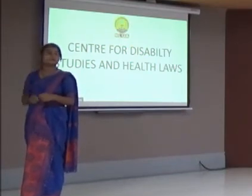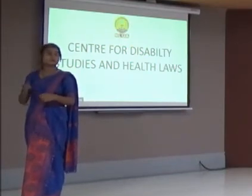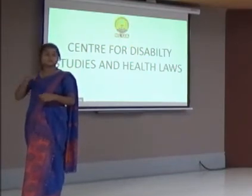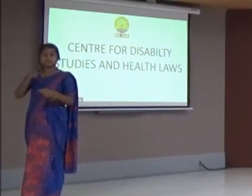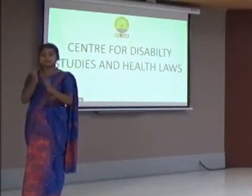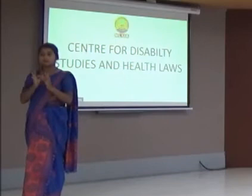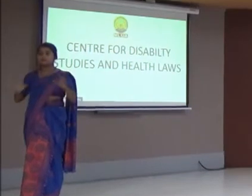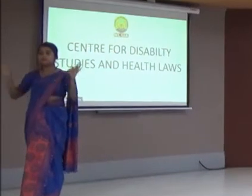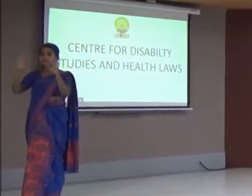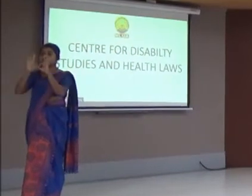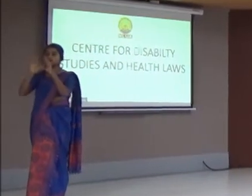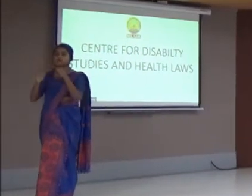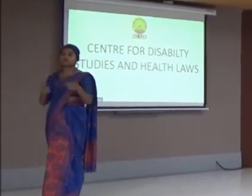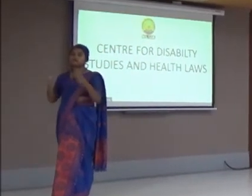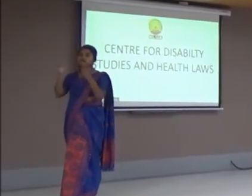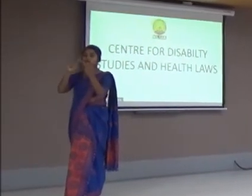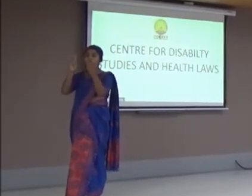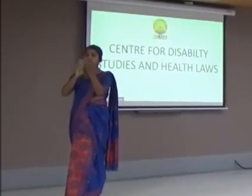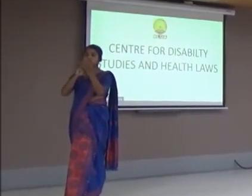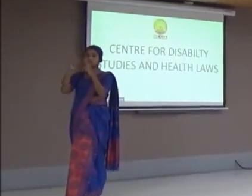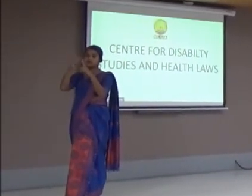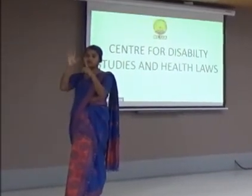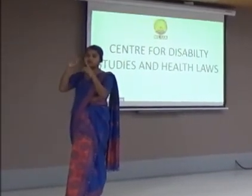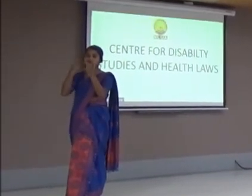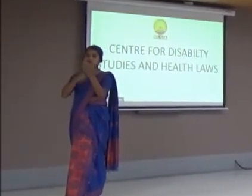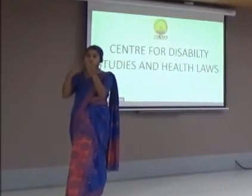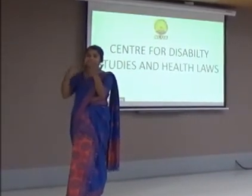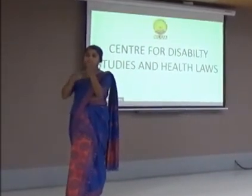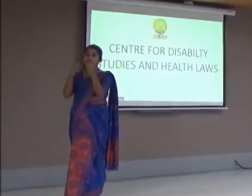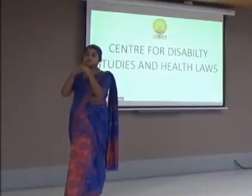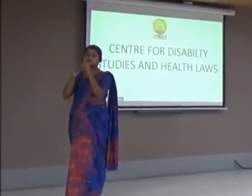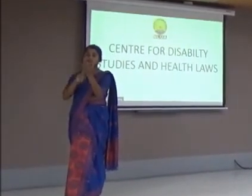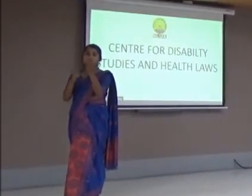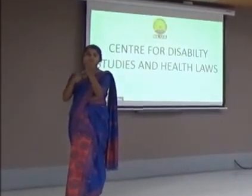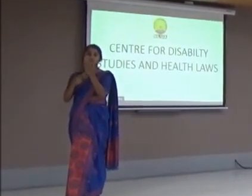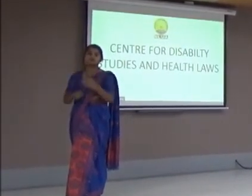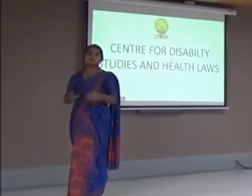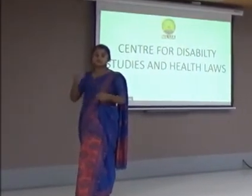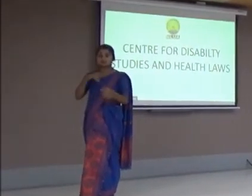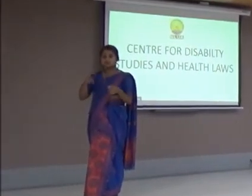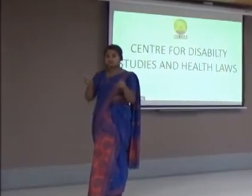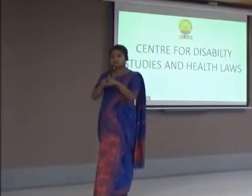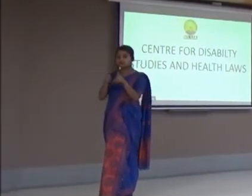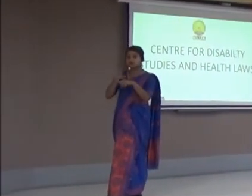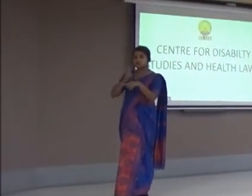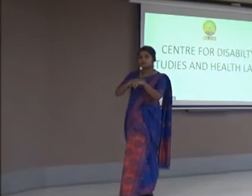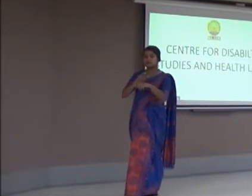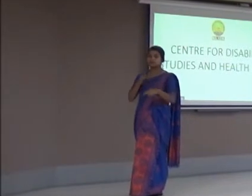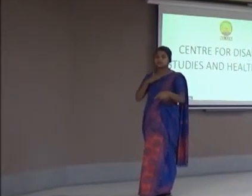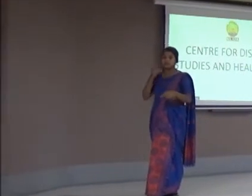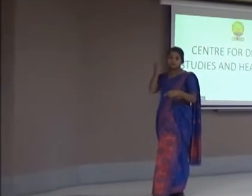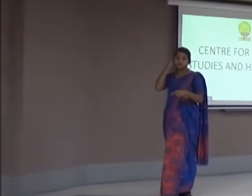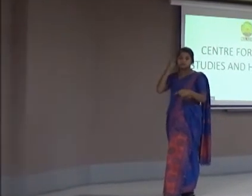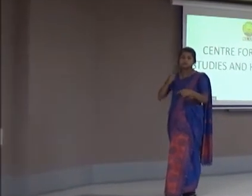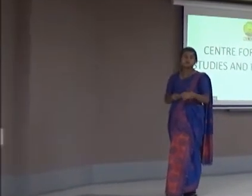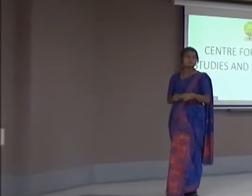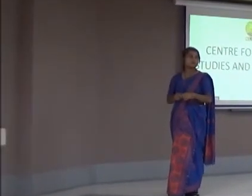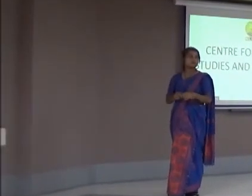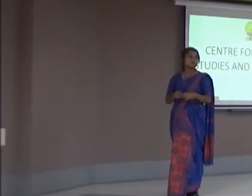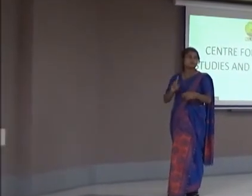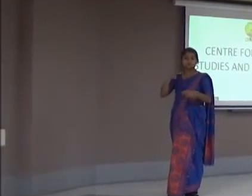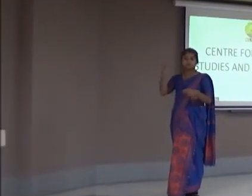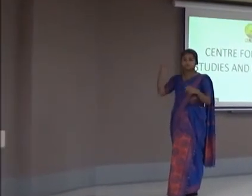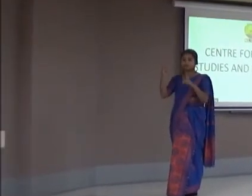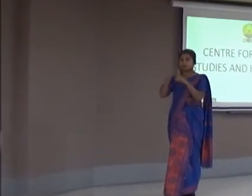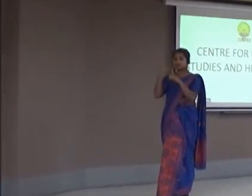most important factor or thing which is required for us. But at the same time, we need to think about the possible